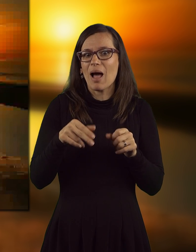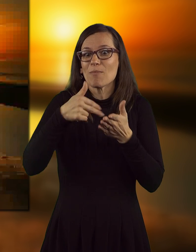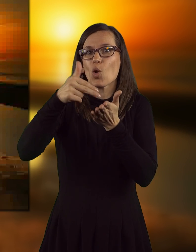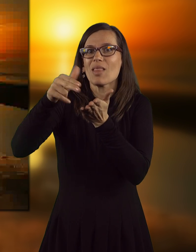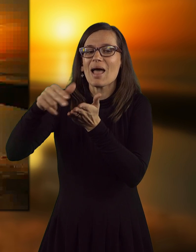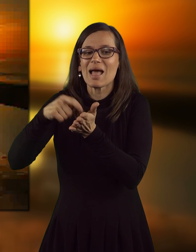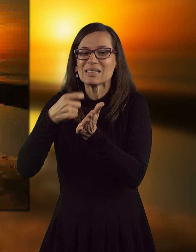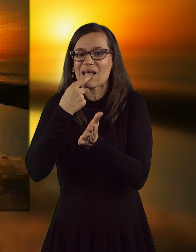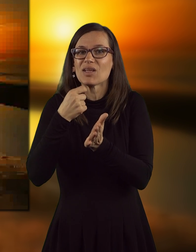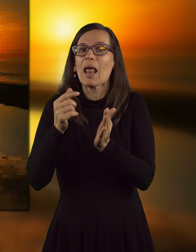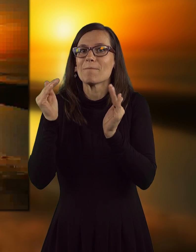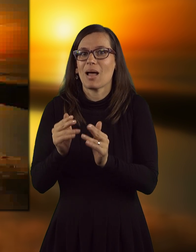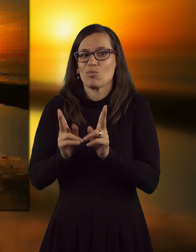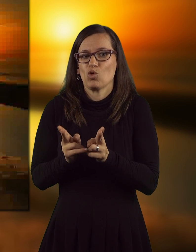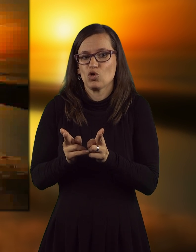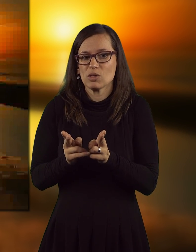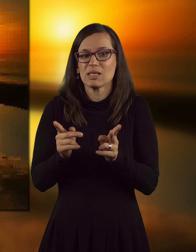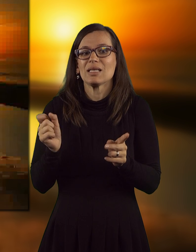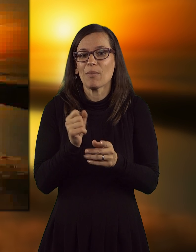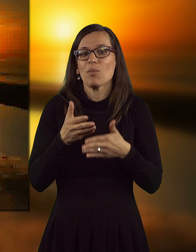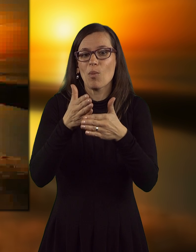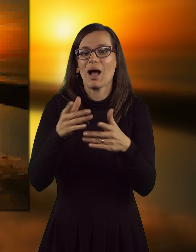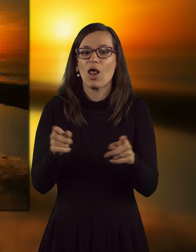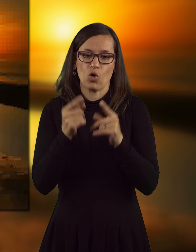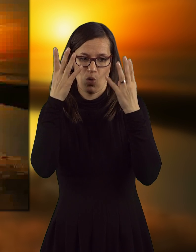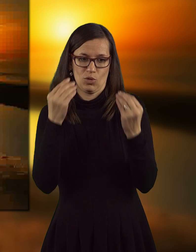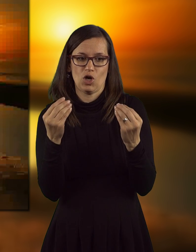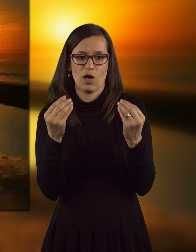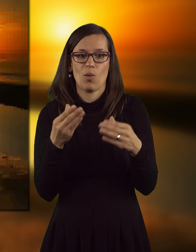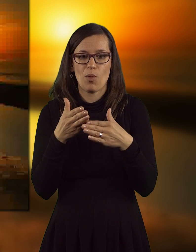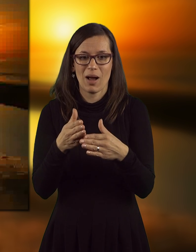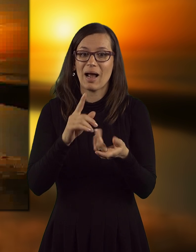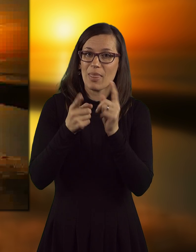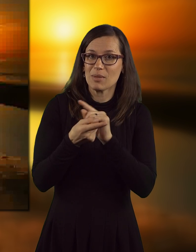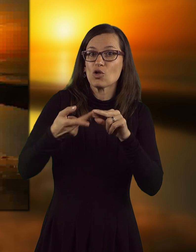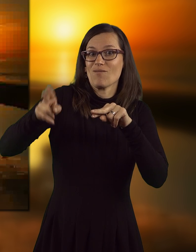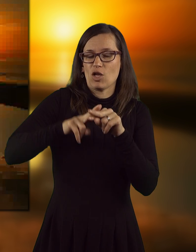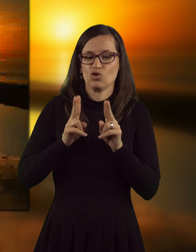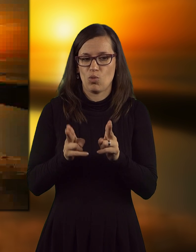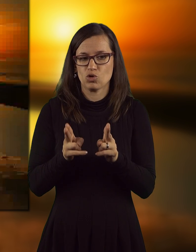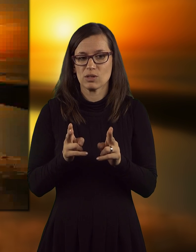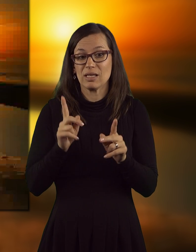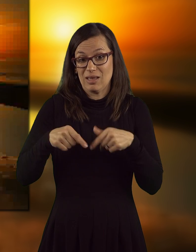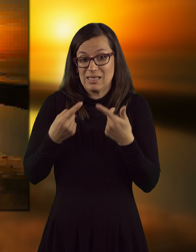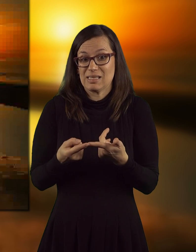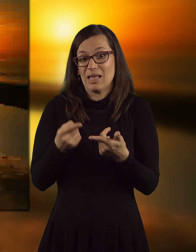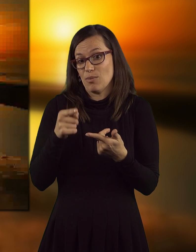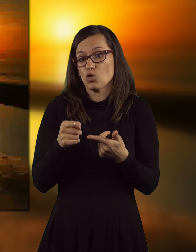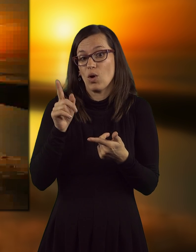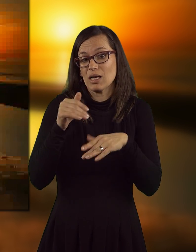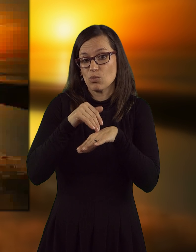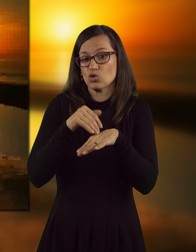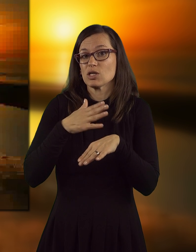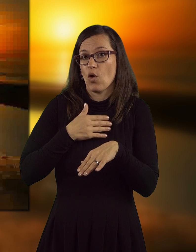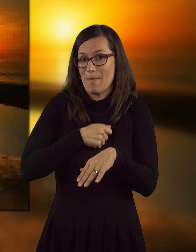that makes it less possible for the cells to do what they would naturally do, rather than more possible. And that's what you want to convey to